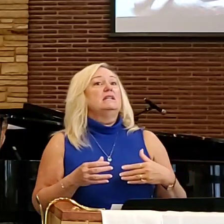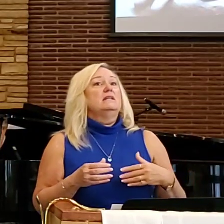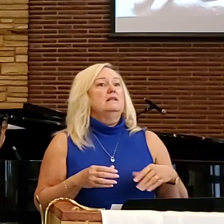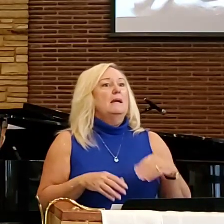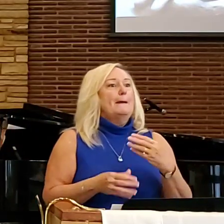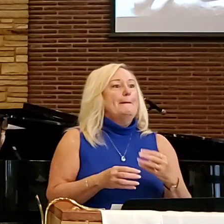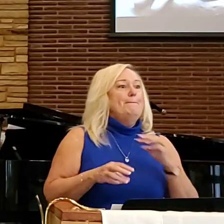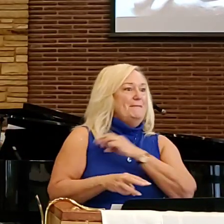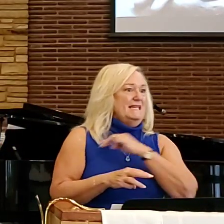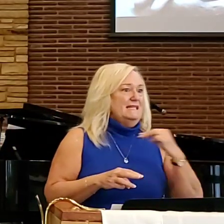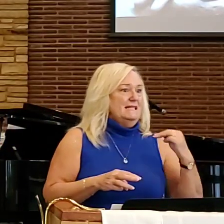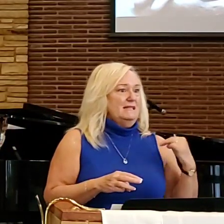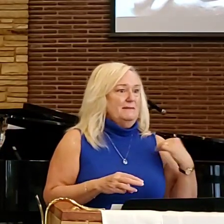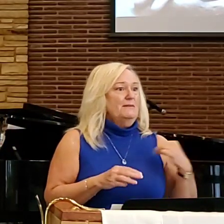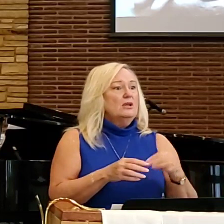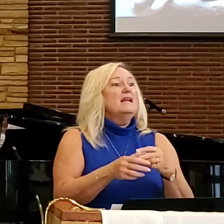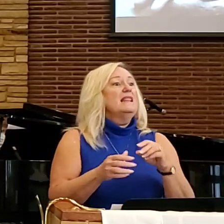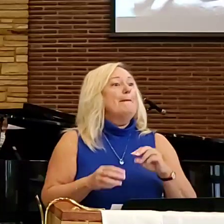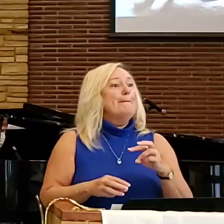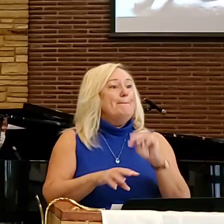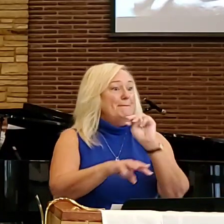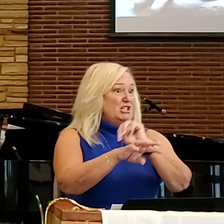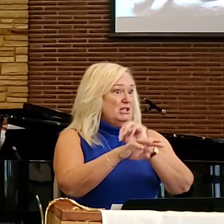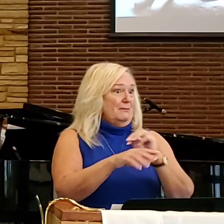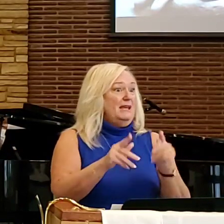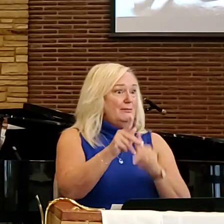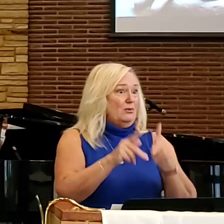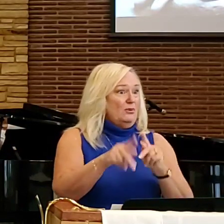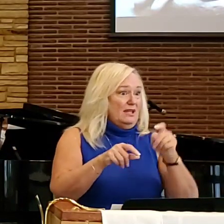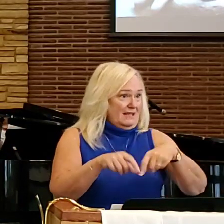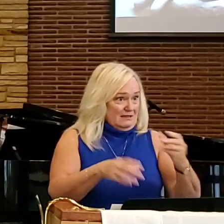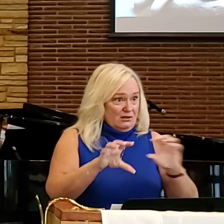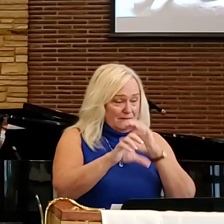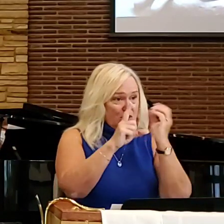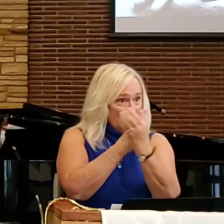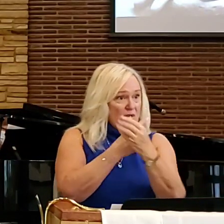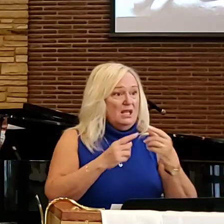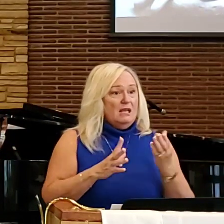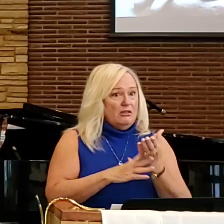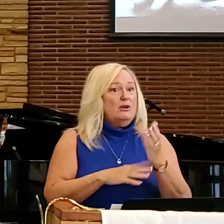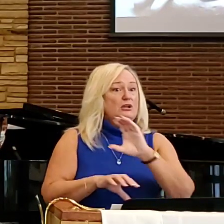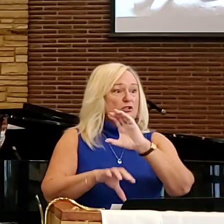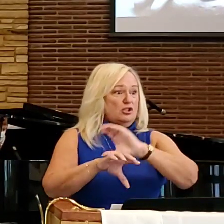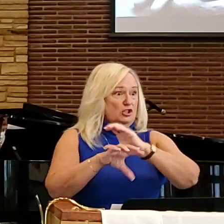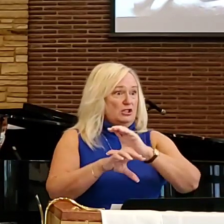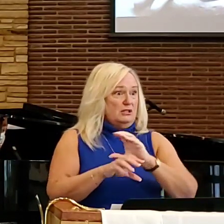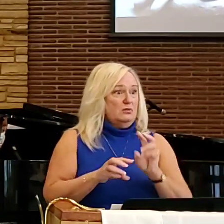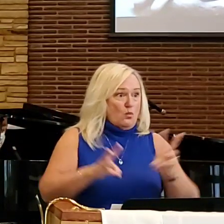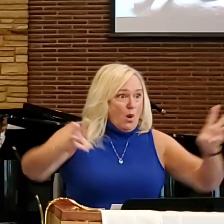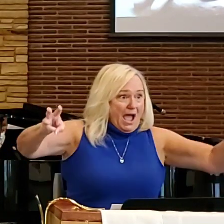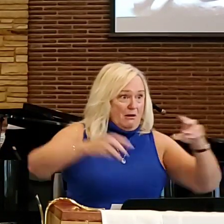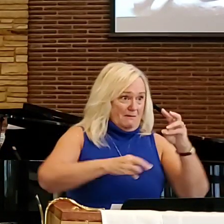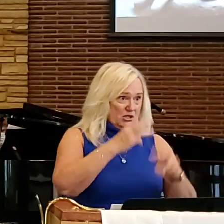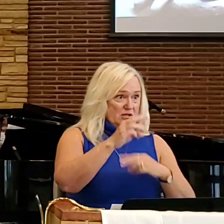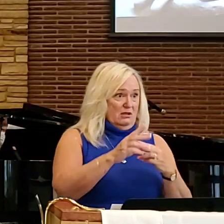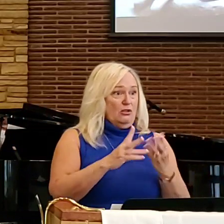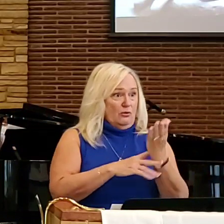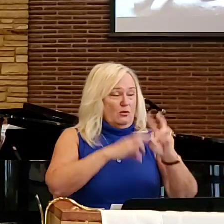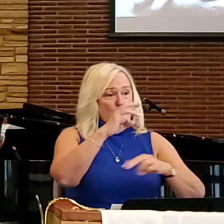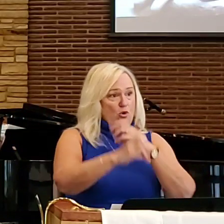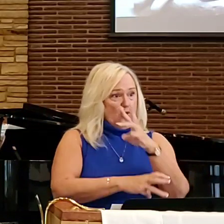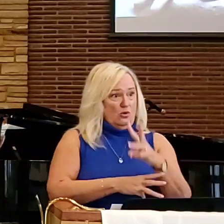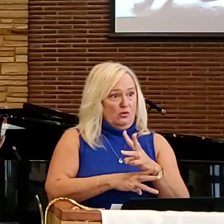partners that we work with here in this community and through our church's wider mission all over the world. Thank you